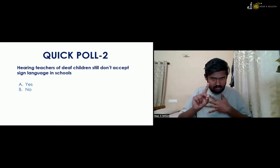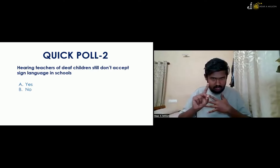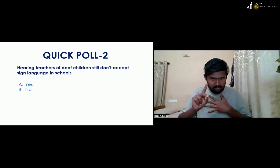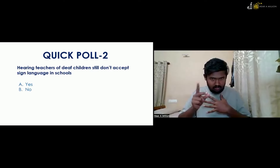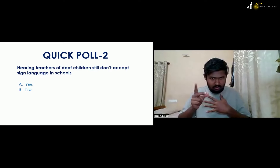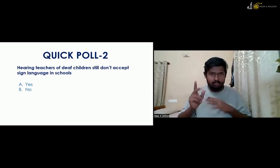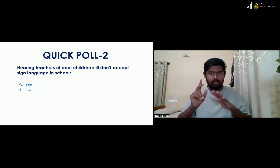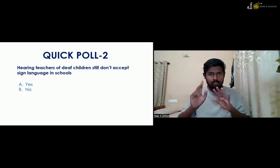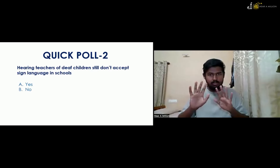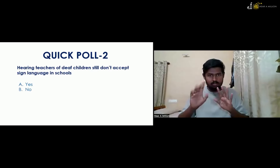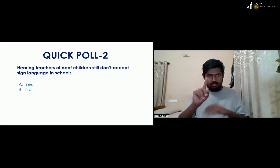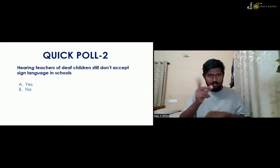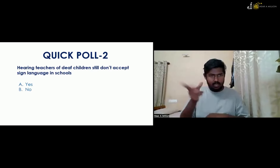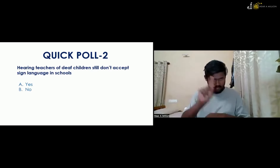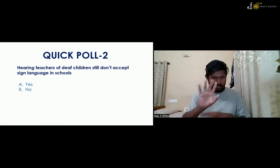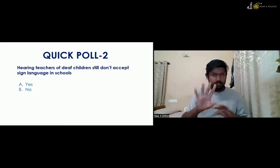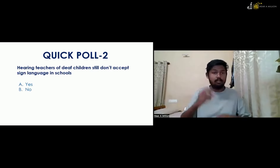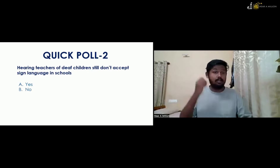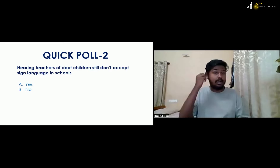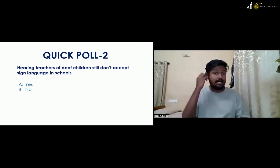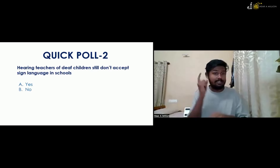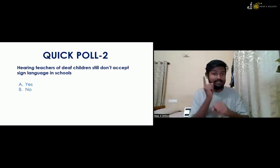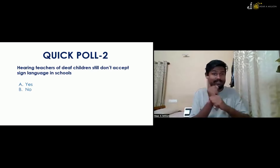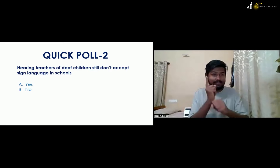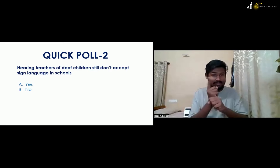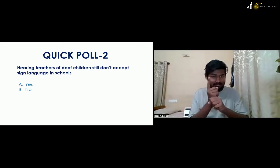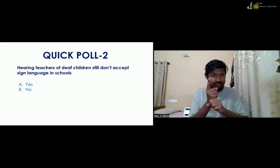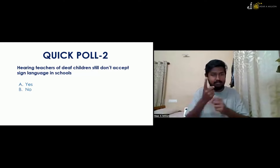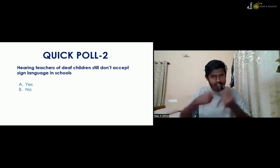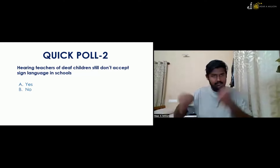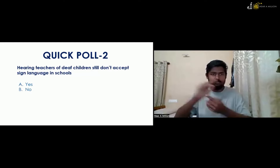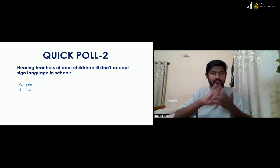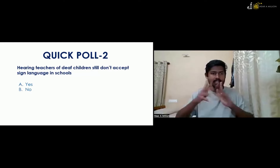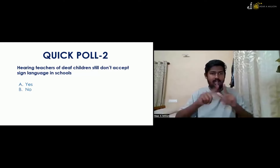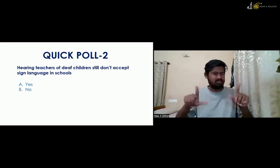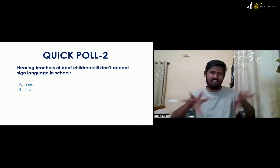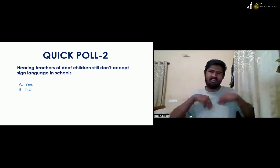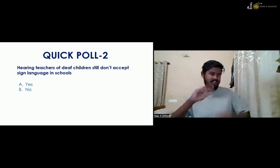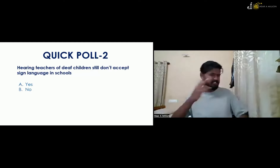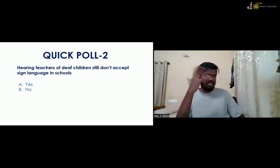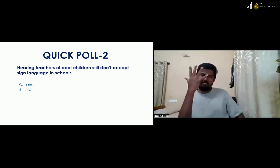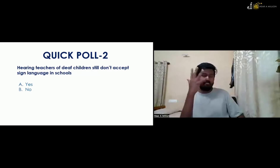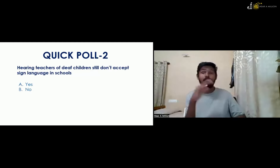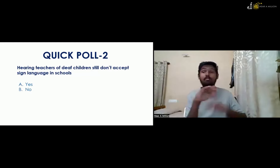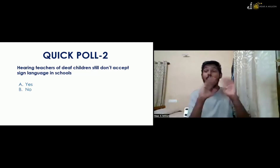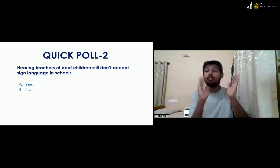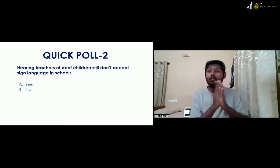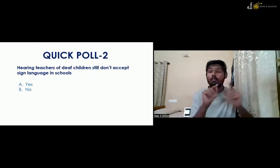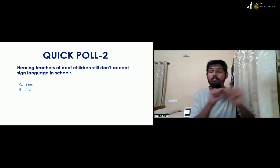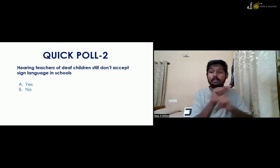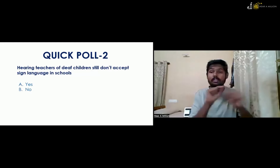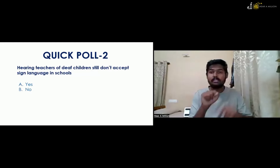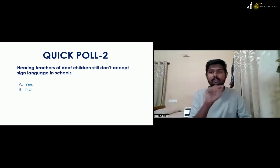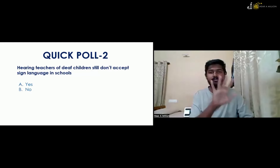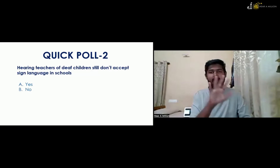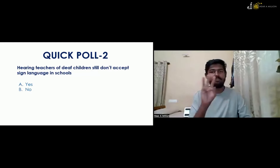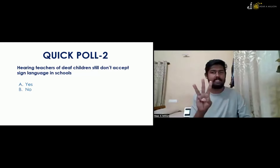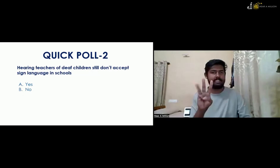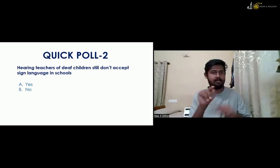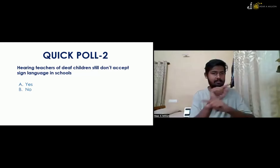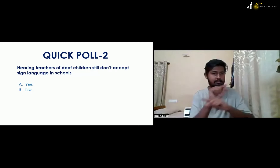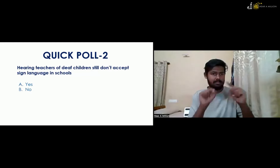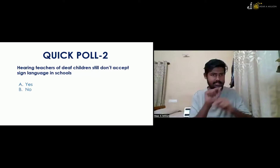I hope question was clear to everyone. If you would like me to explain once again, okay, let me explain it. So if there are teachers